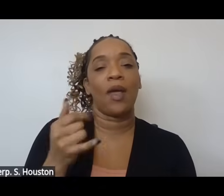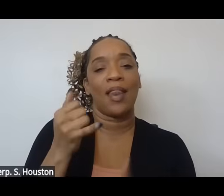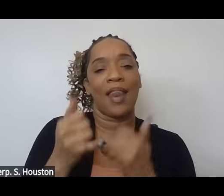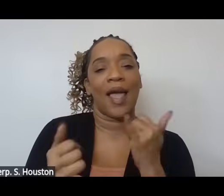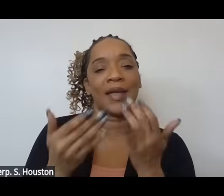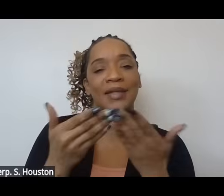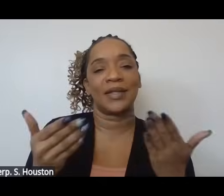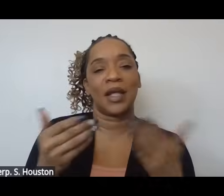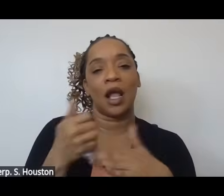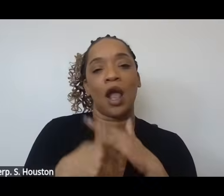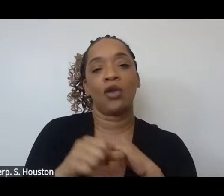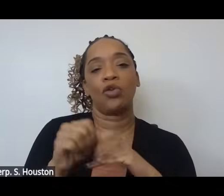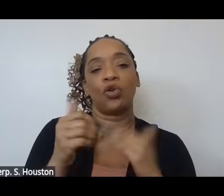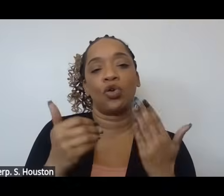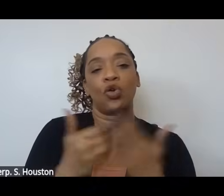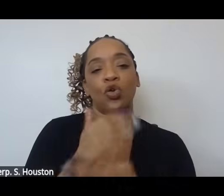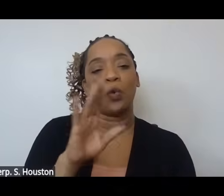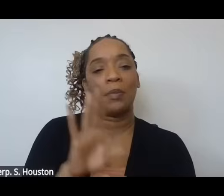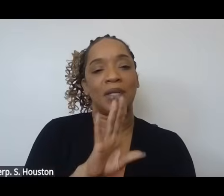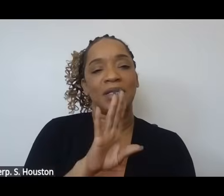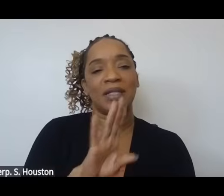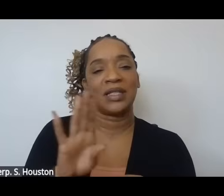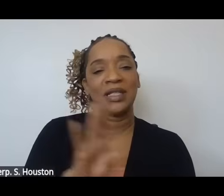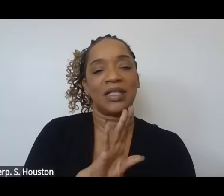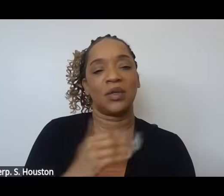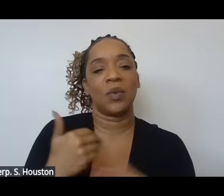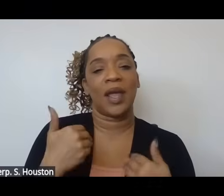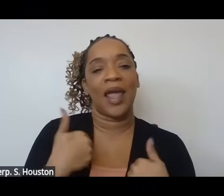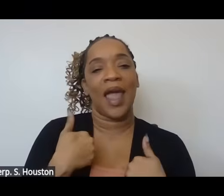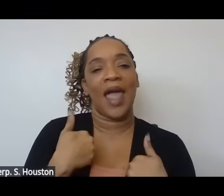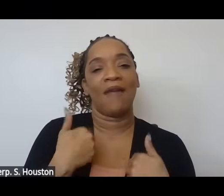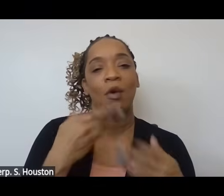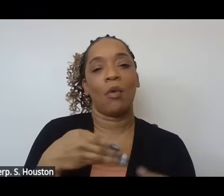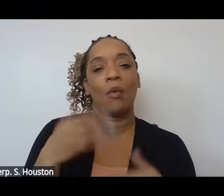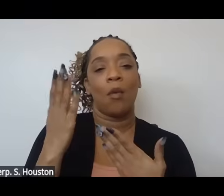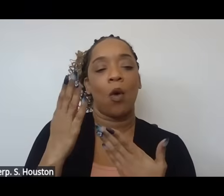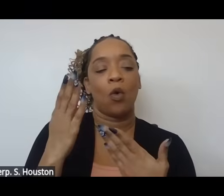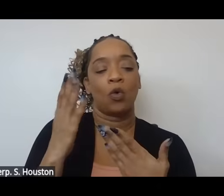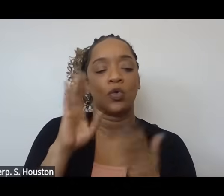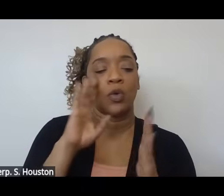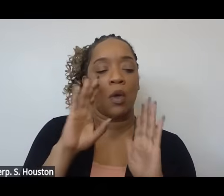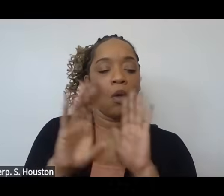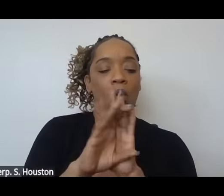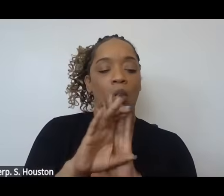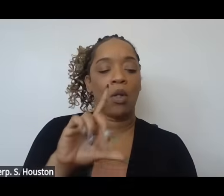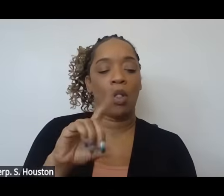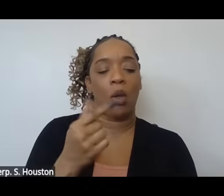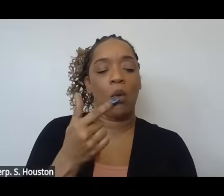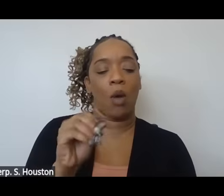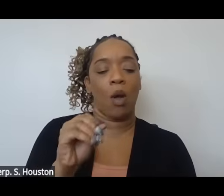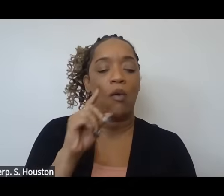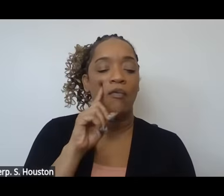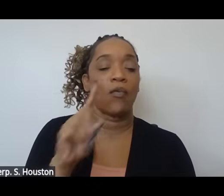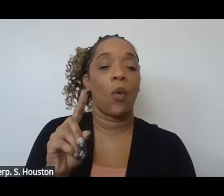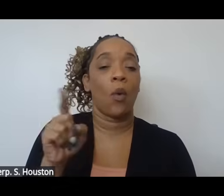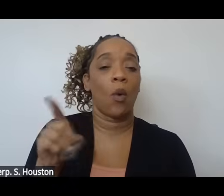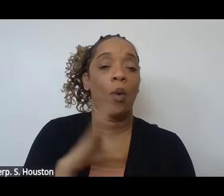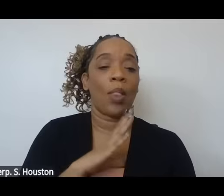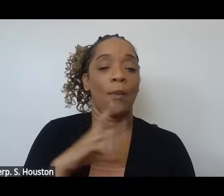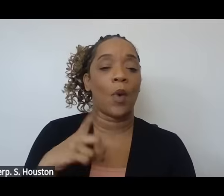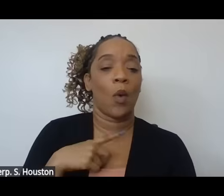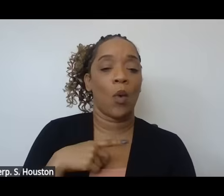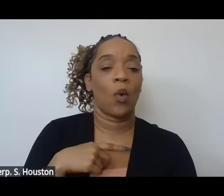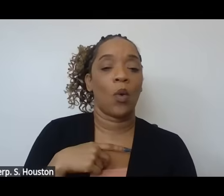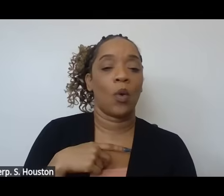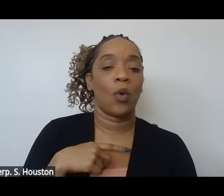we have a proposed logo for the board. Yes. Something fun. Something